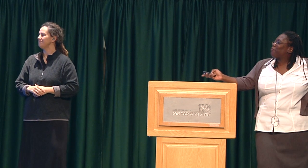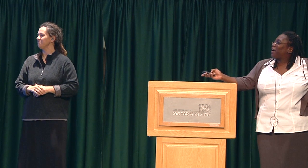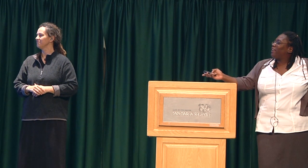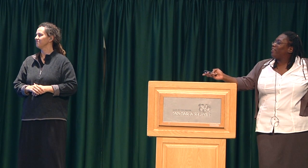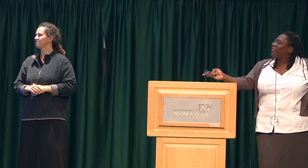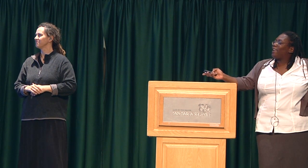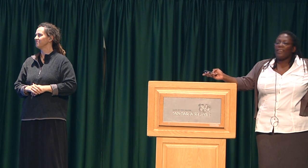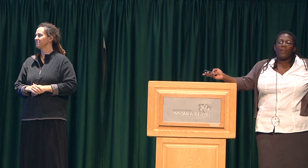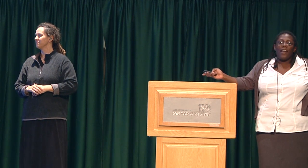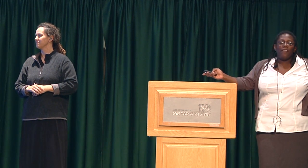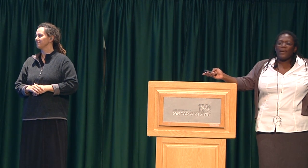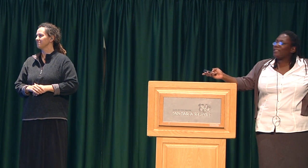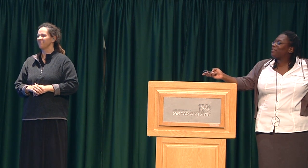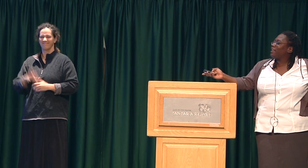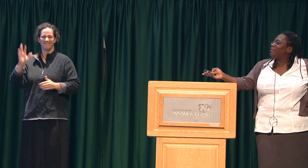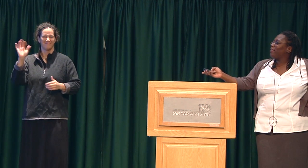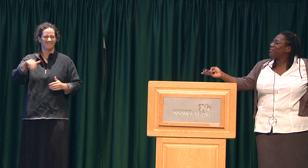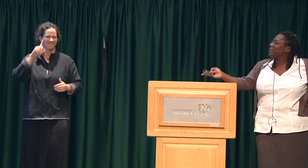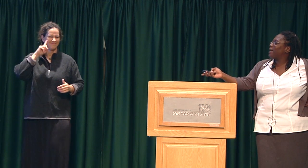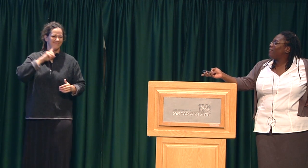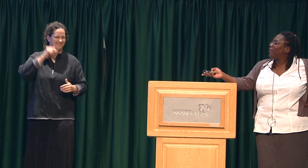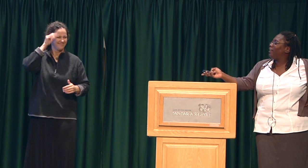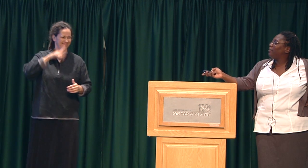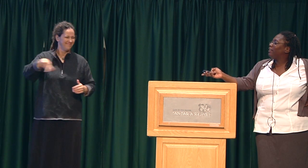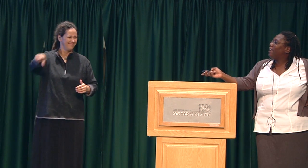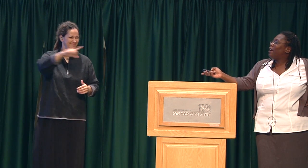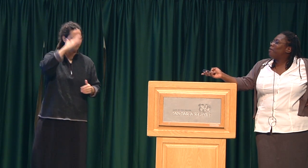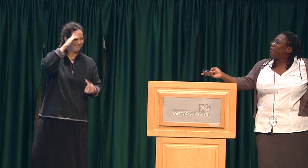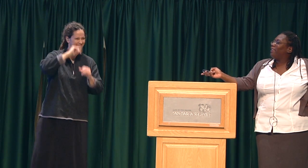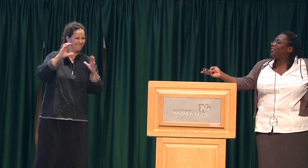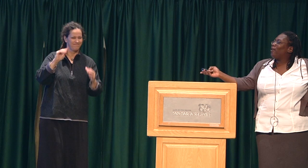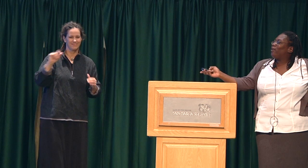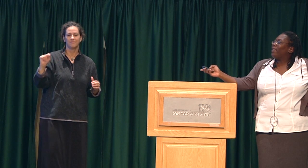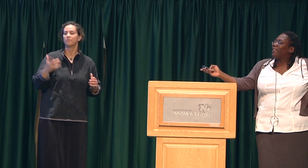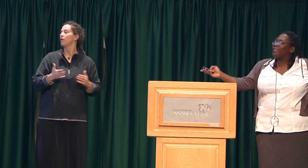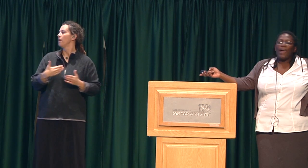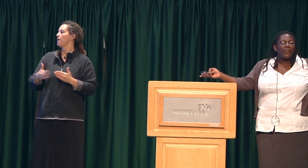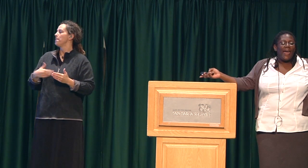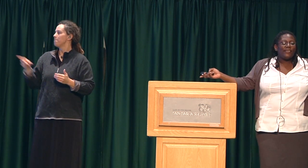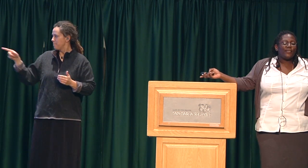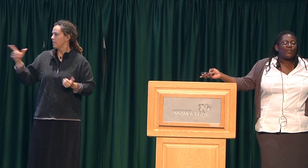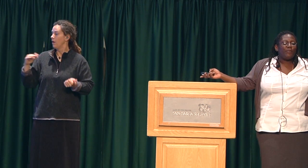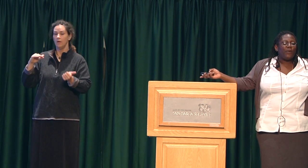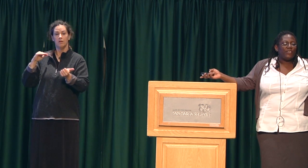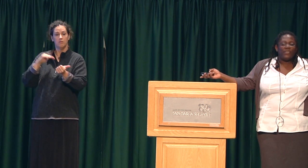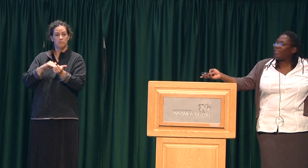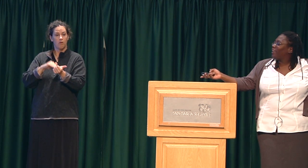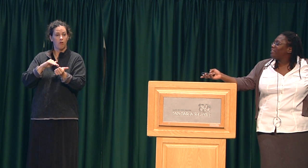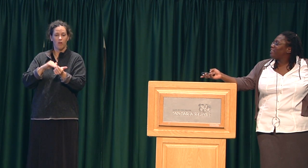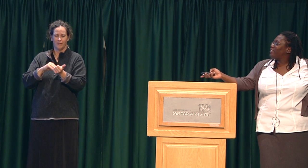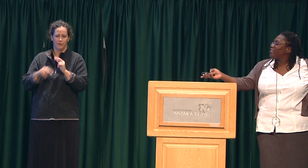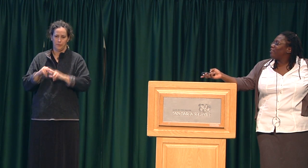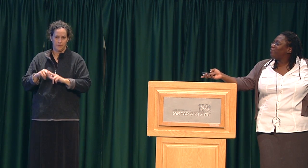little clip right here of that deaf guy. Have you guys ever seen him? I thought this was kind of funny. But the doctor asks a stupid question,